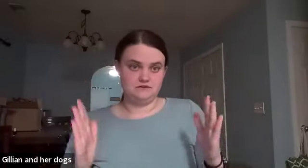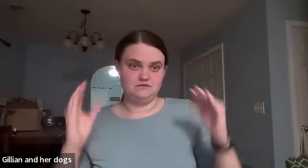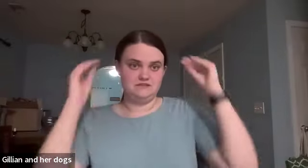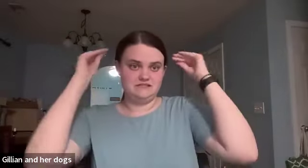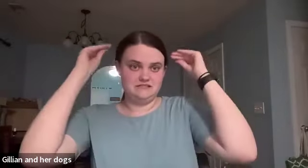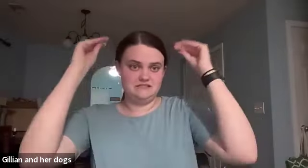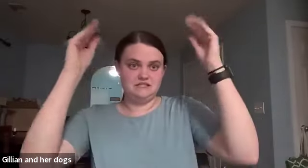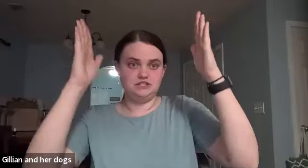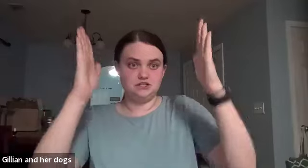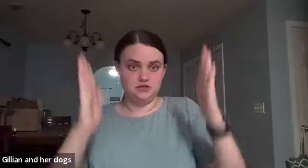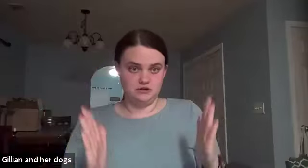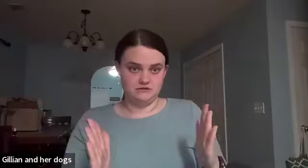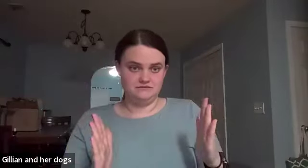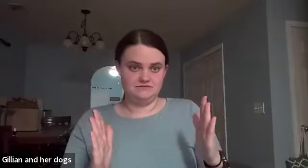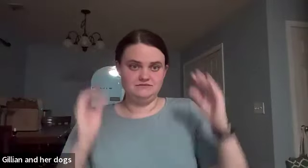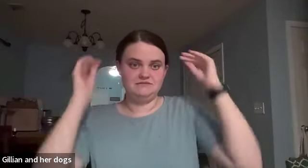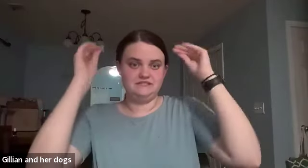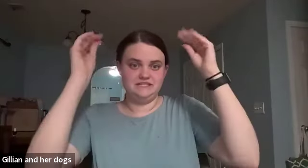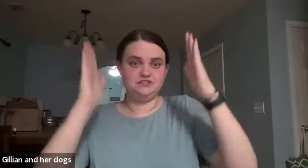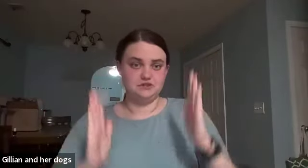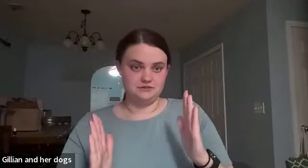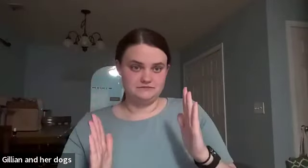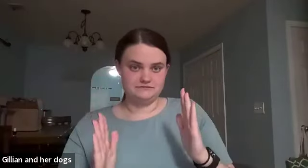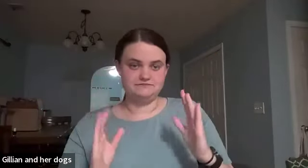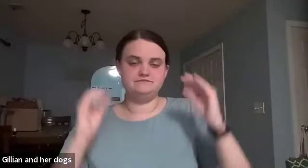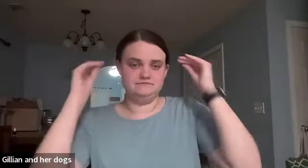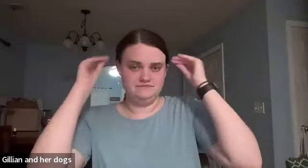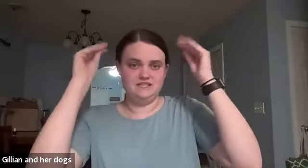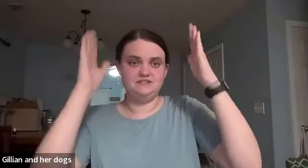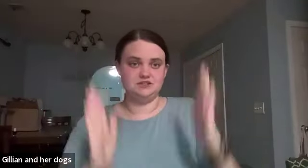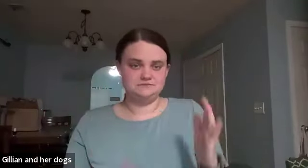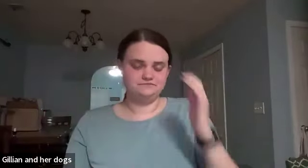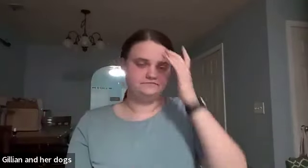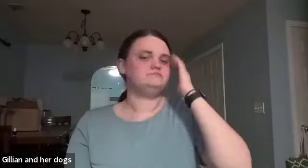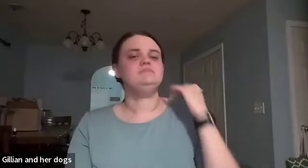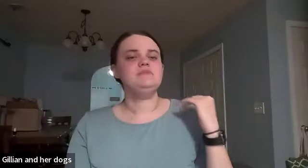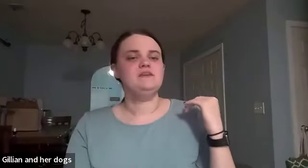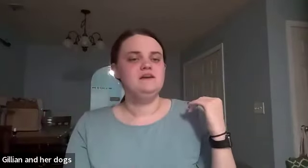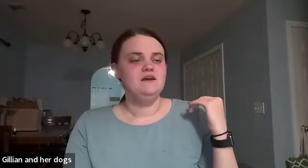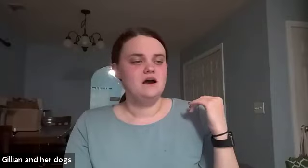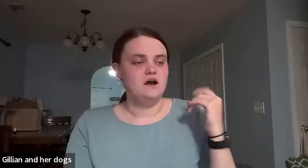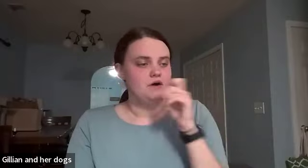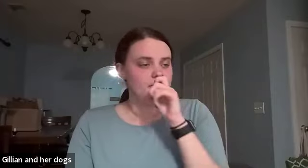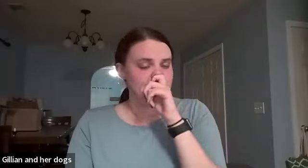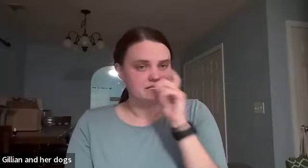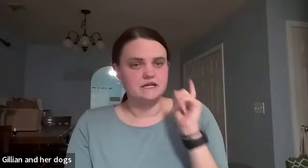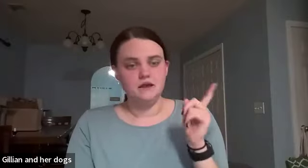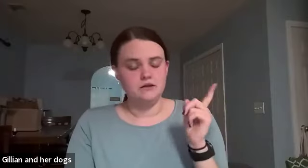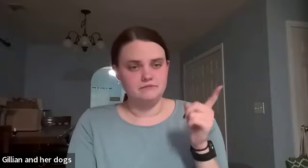teacher, teacher, teacher, teacher. I will say, I'll